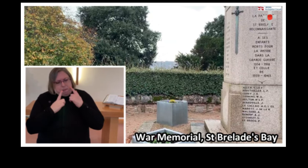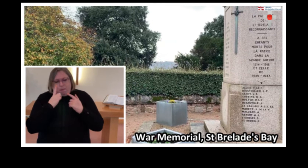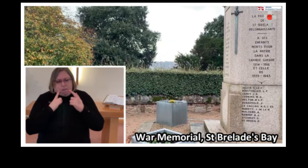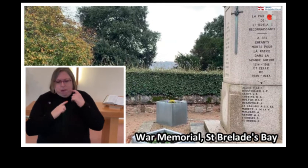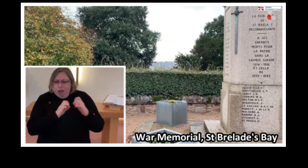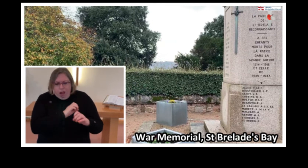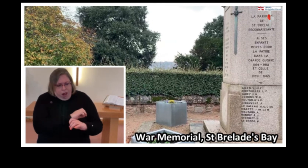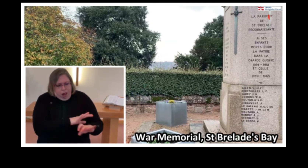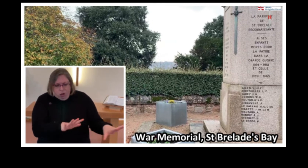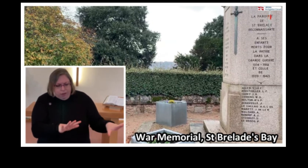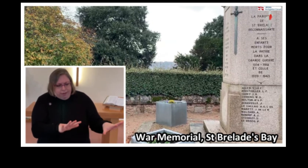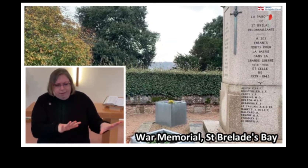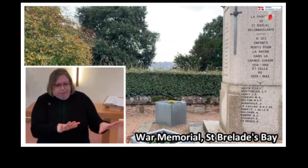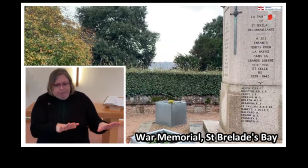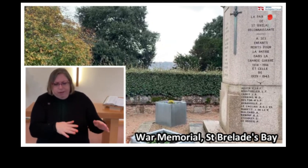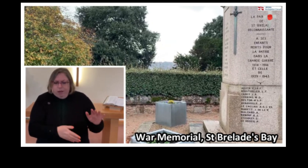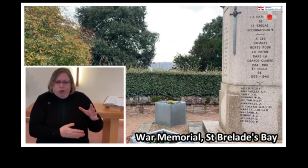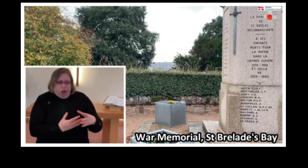more.